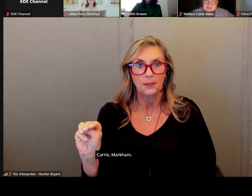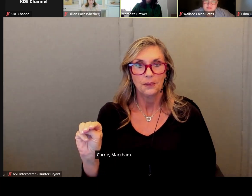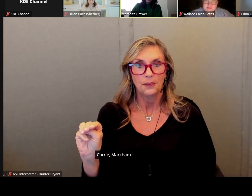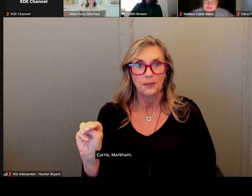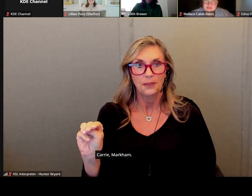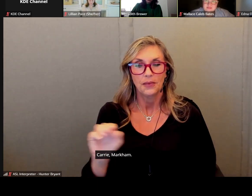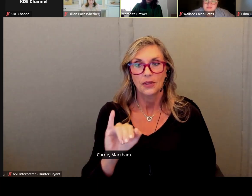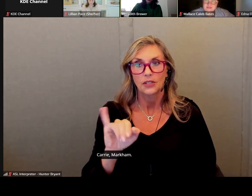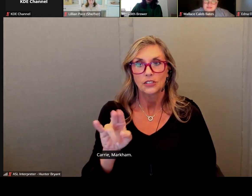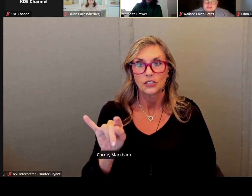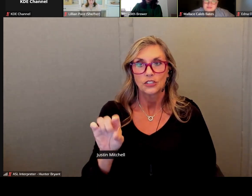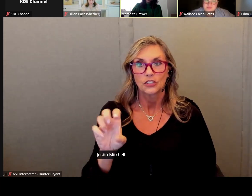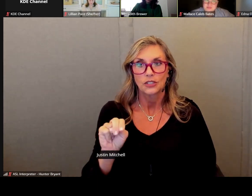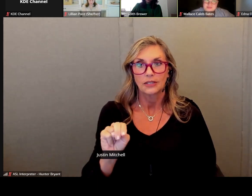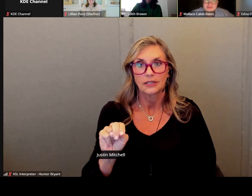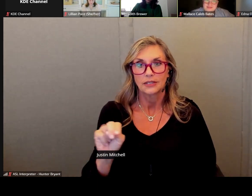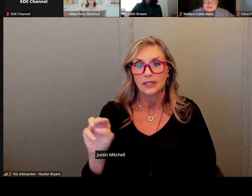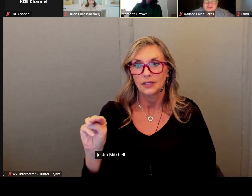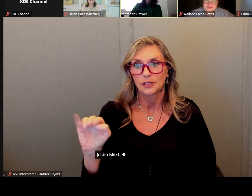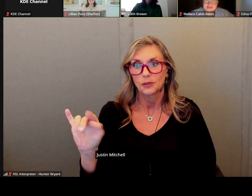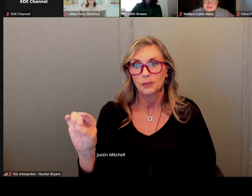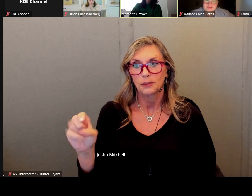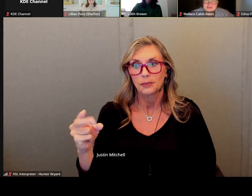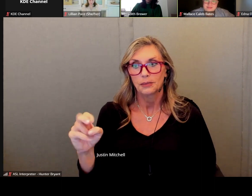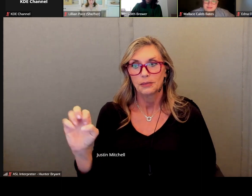Justin Mitchell.